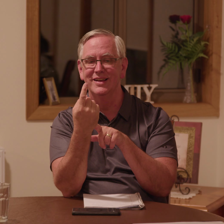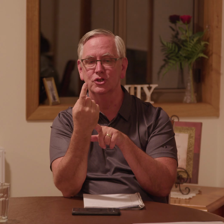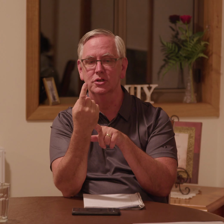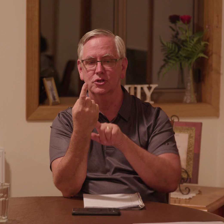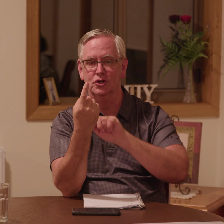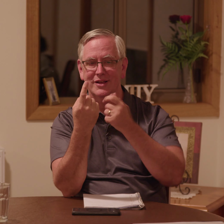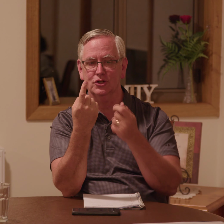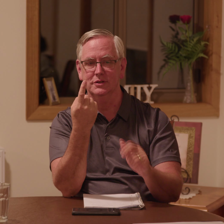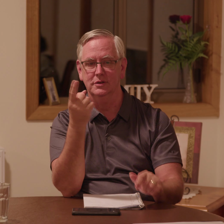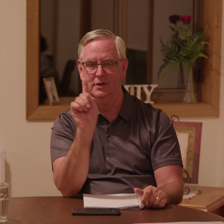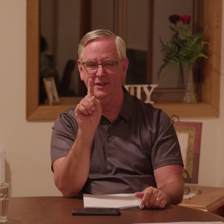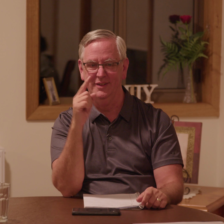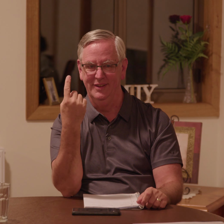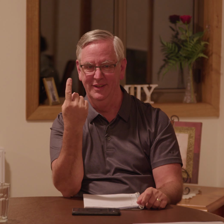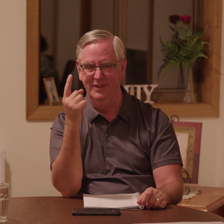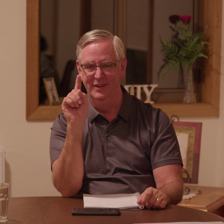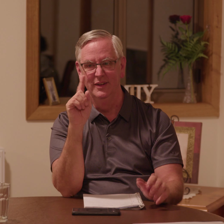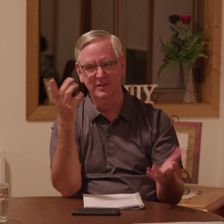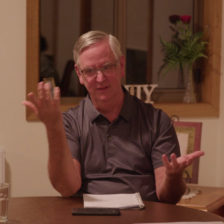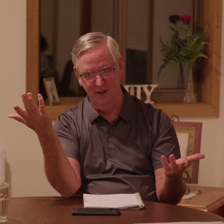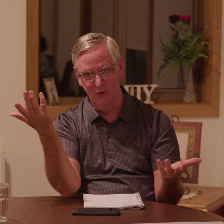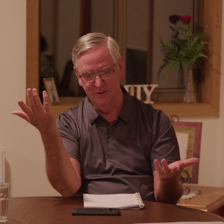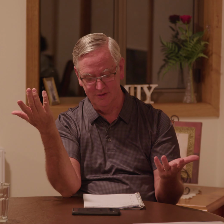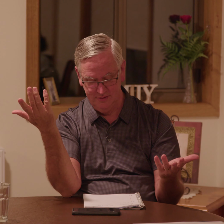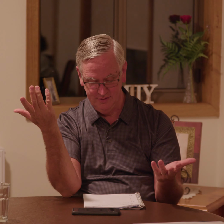orientation starts. the orientation changes.